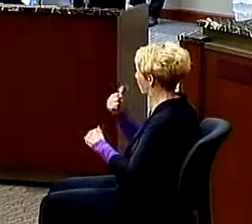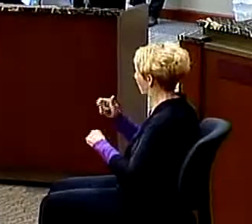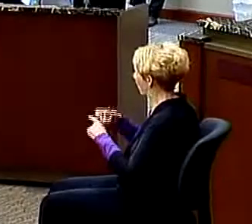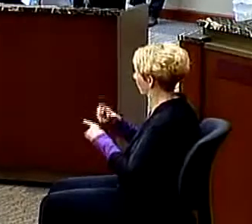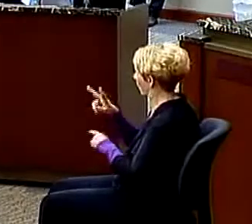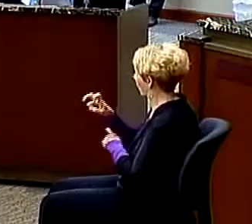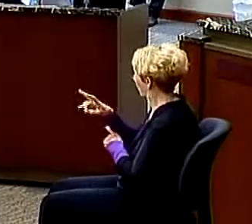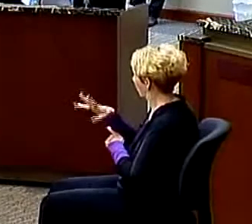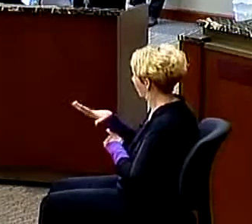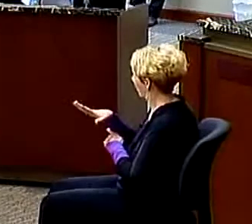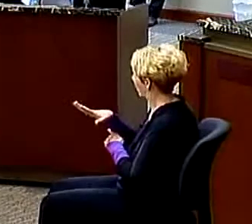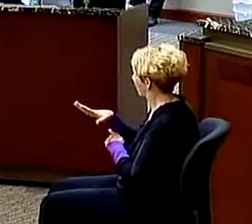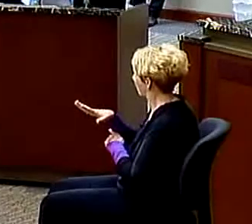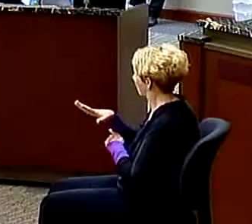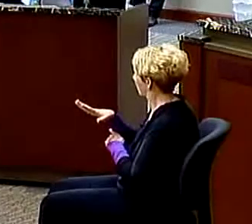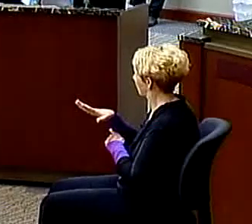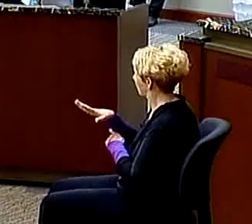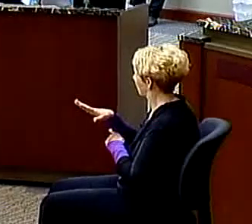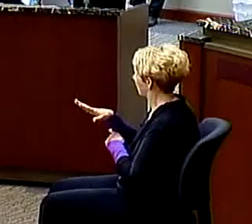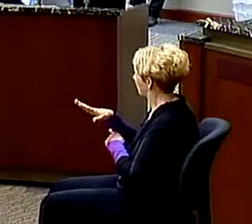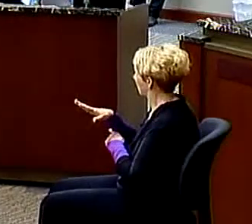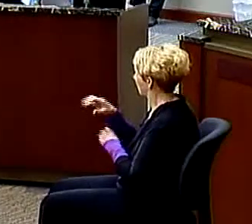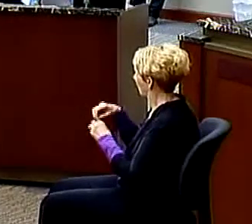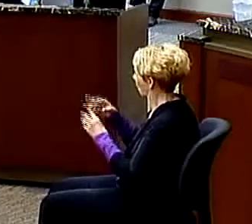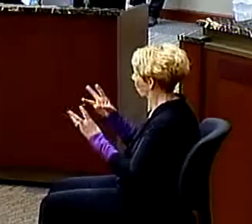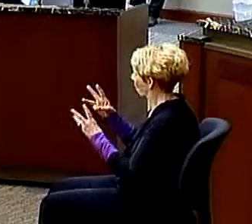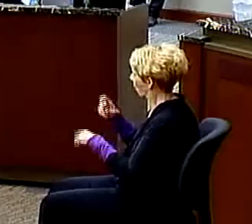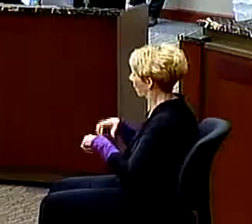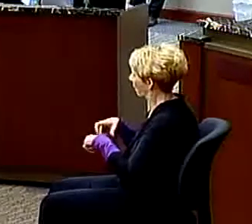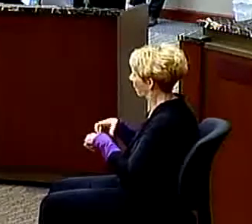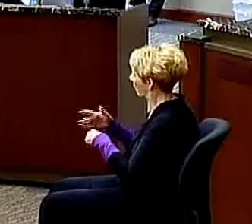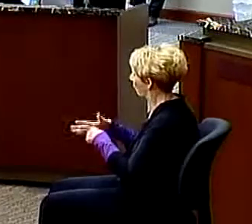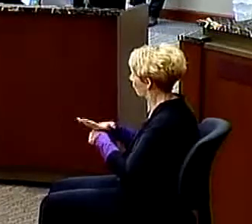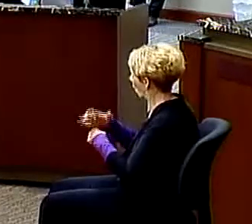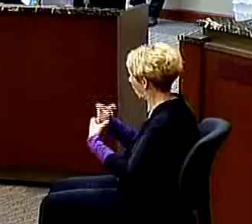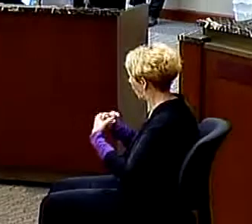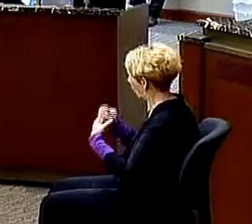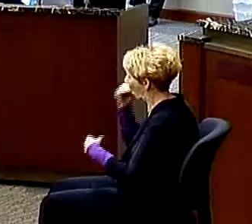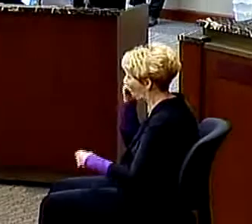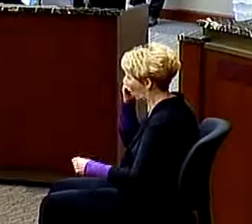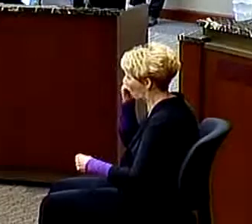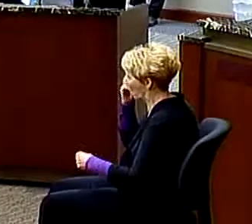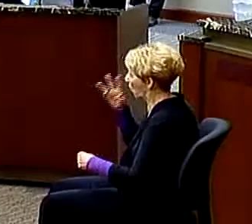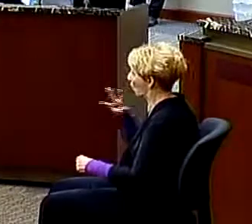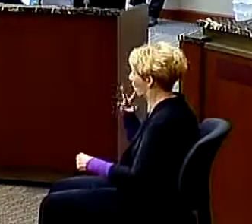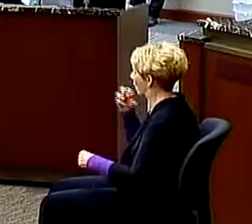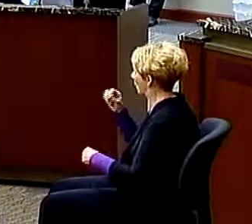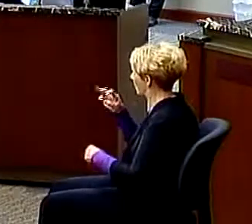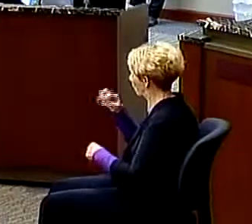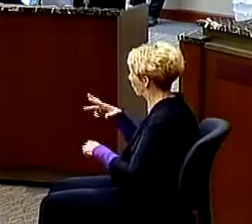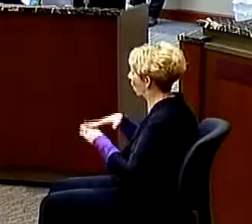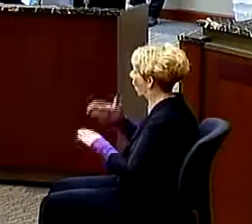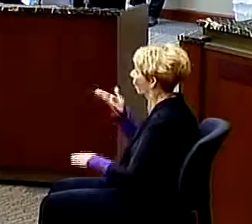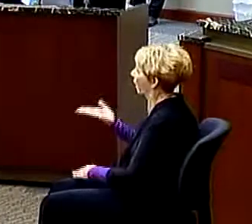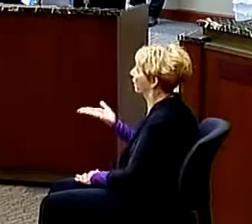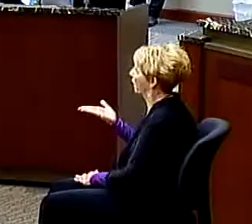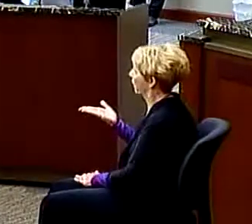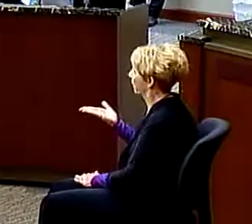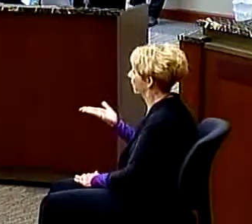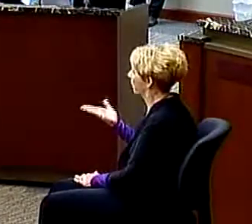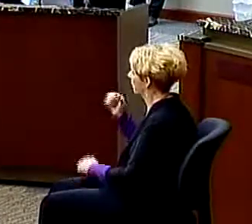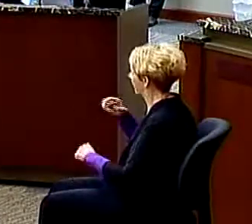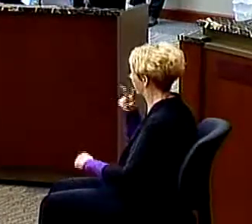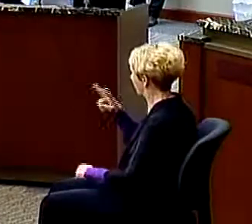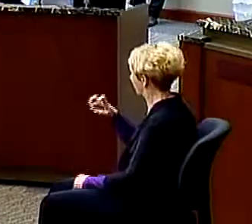from $275. You know, in the wintertime, full electric home. You got water and sewer on there. It